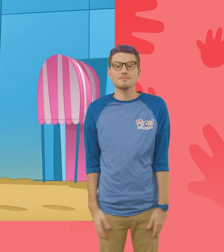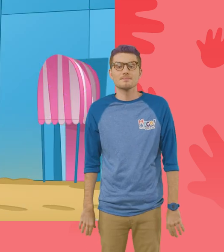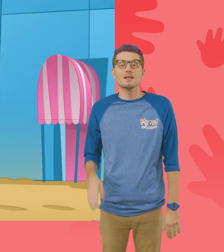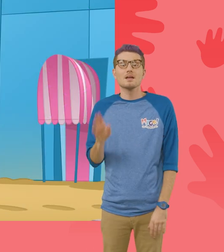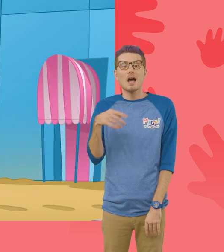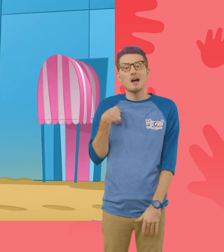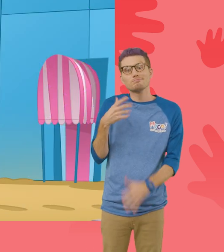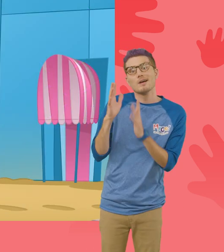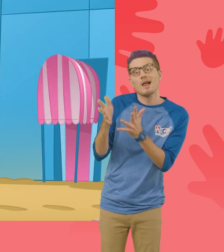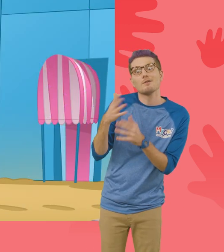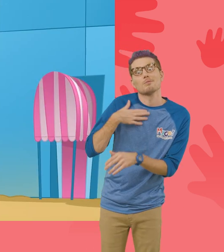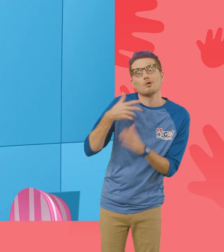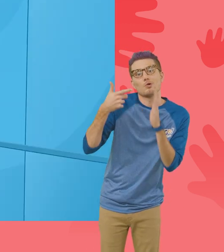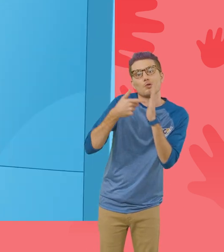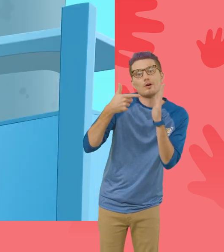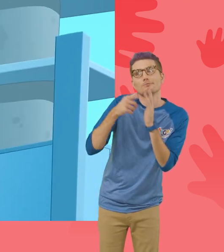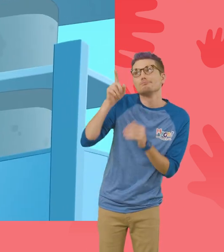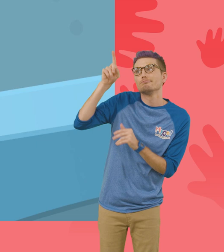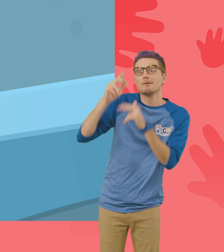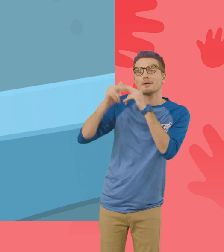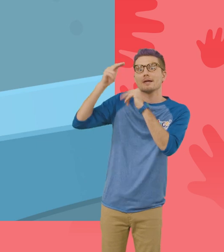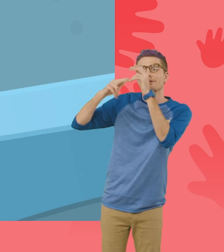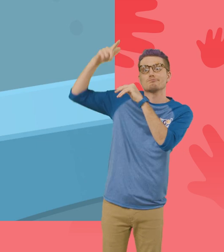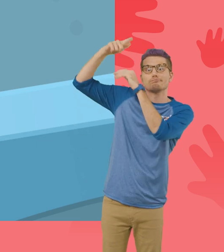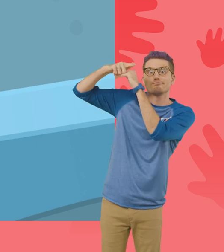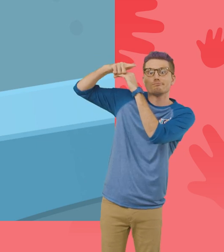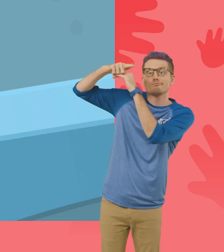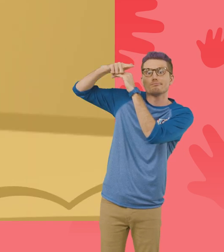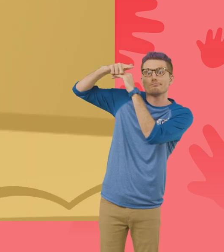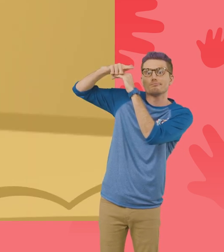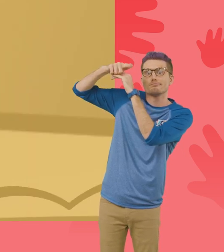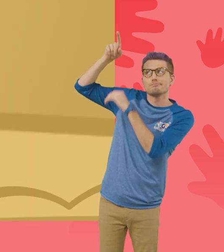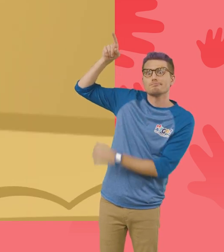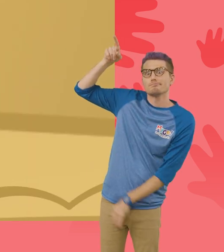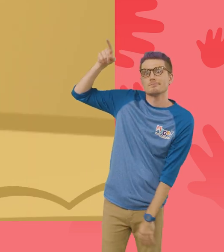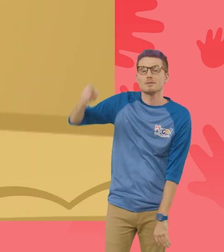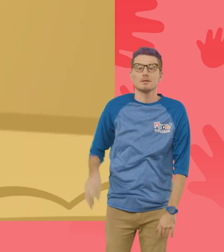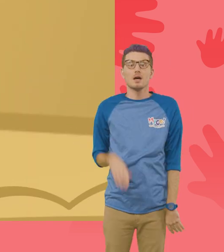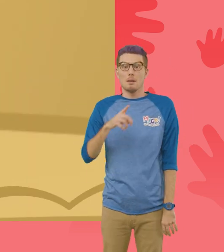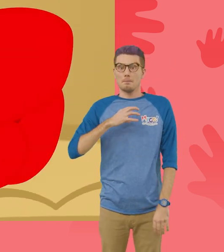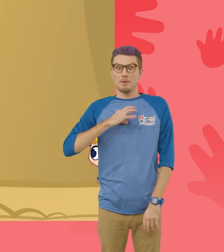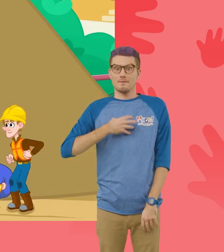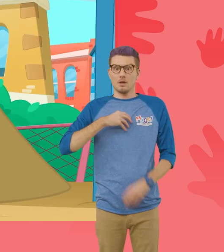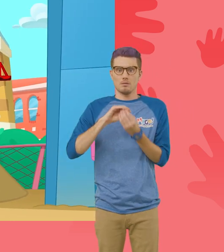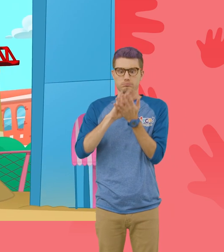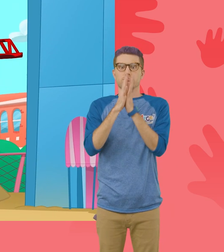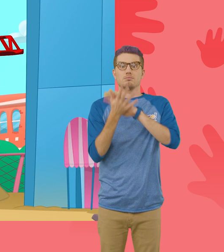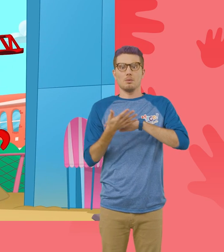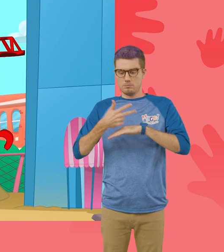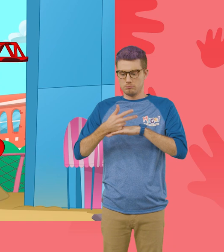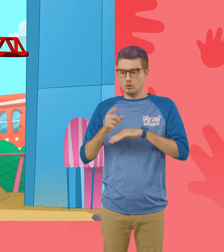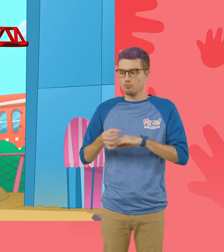I left my drill on top of the building. Morphle Queen!